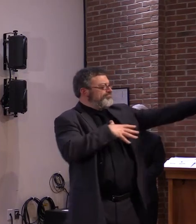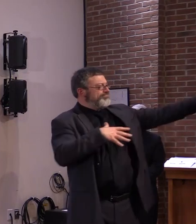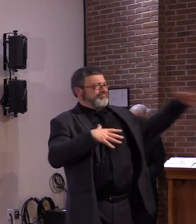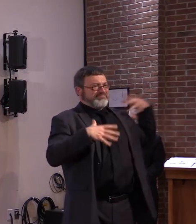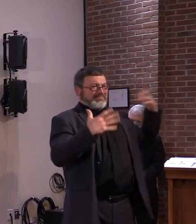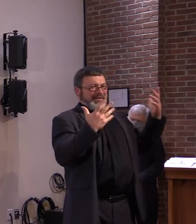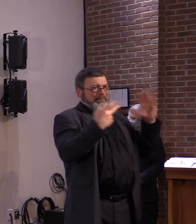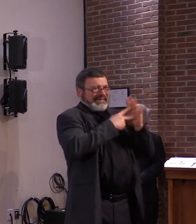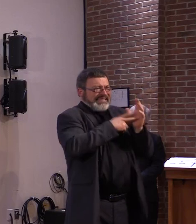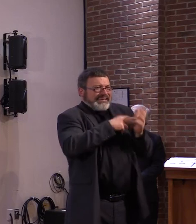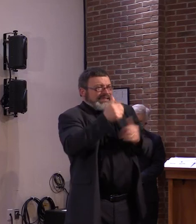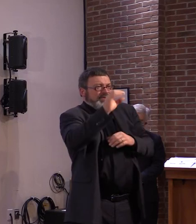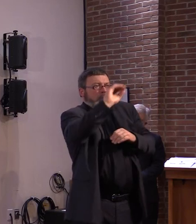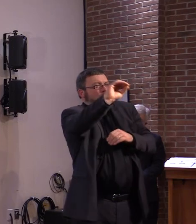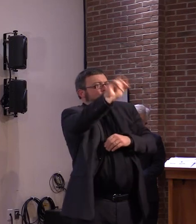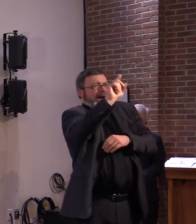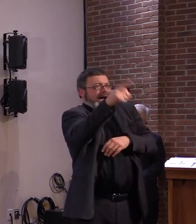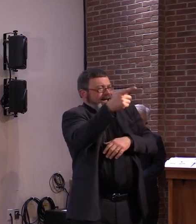that.